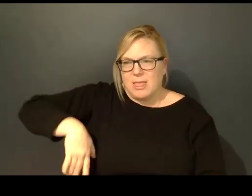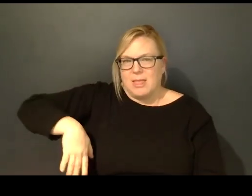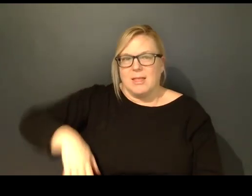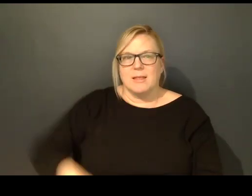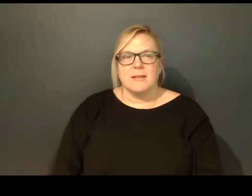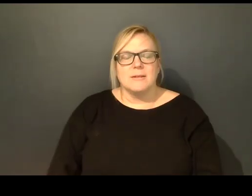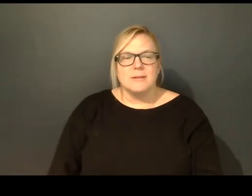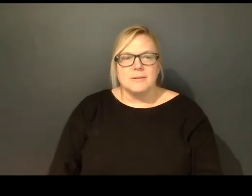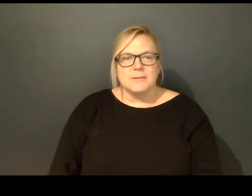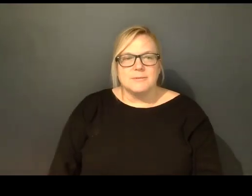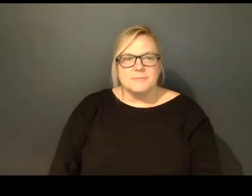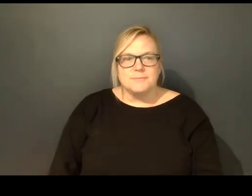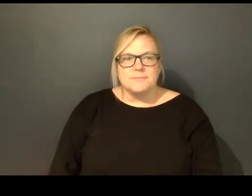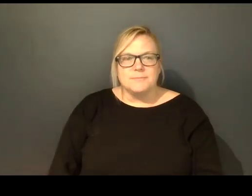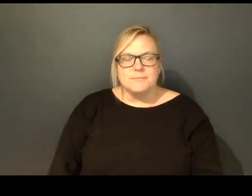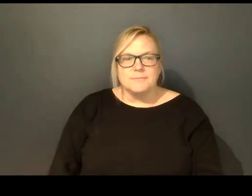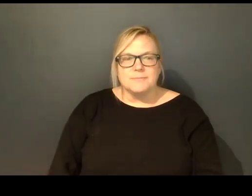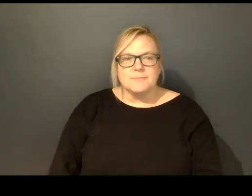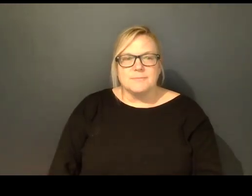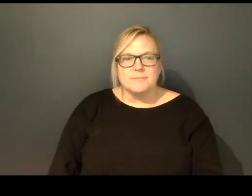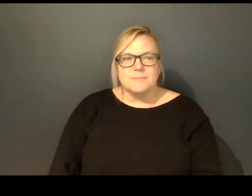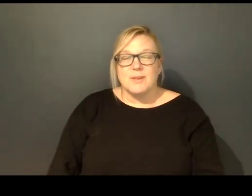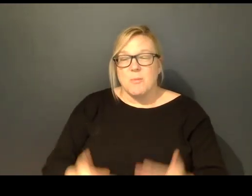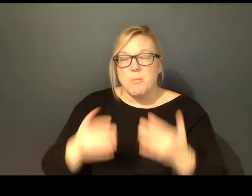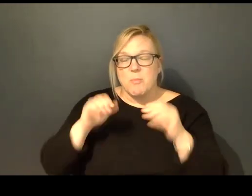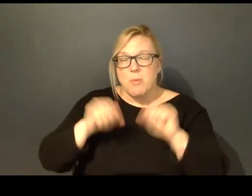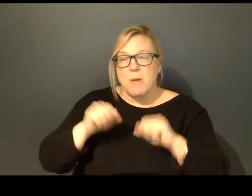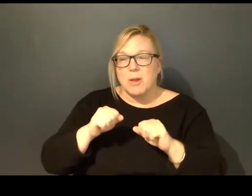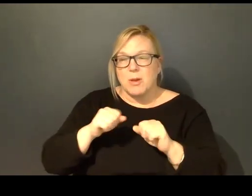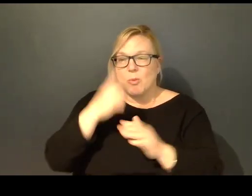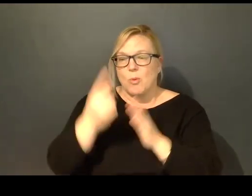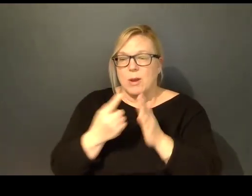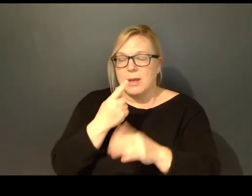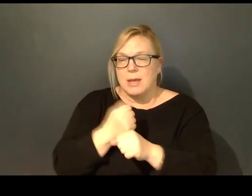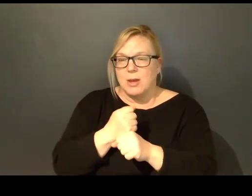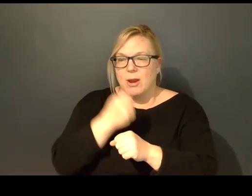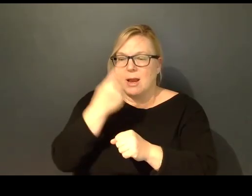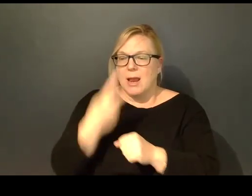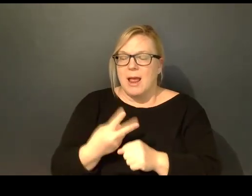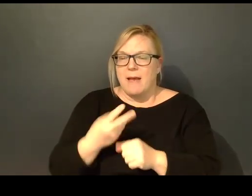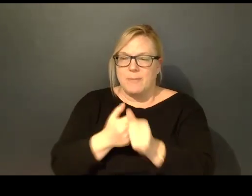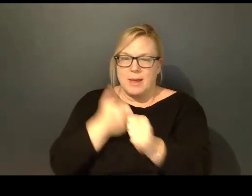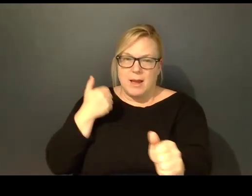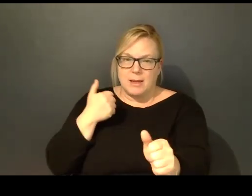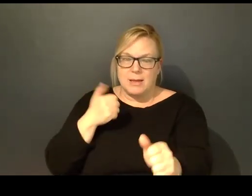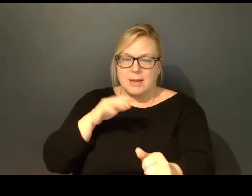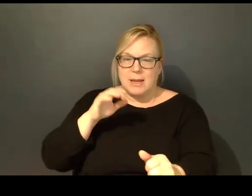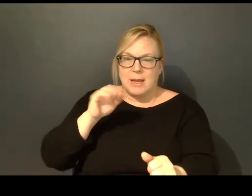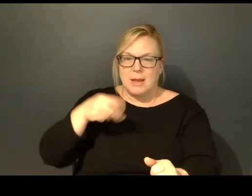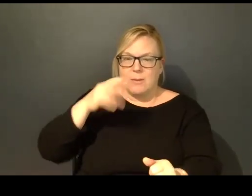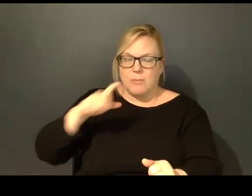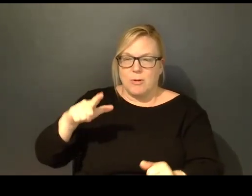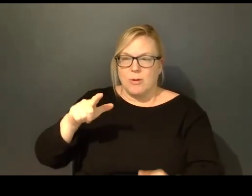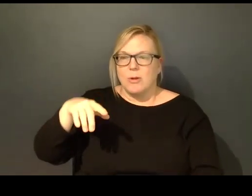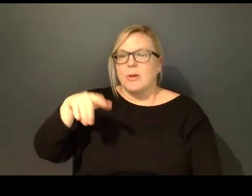passed yet. It's at probably a year and a half behind. April of 2025,